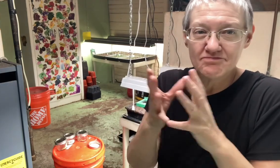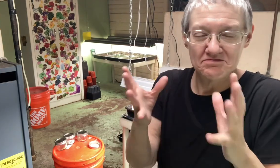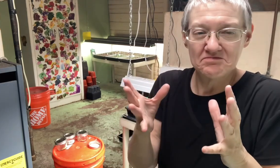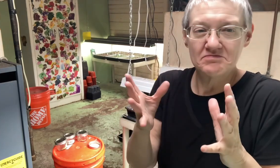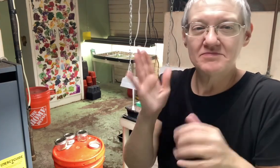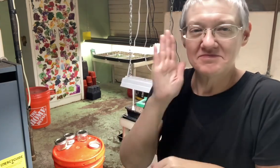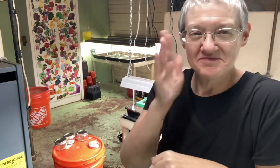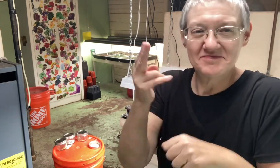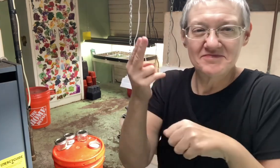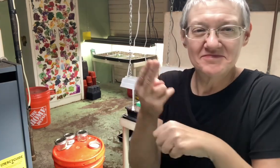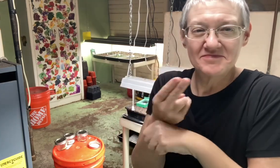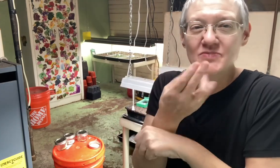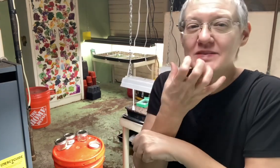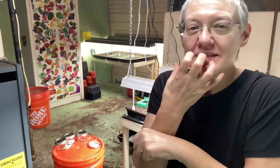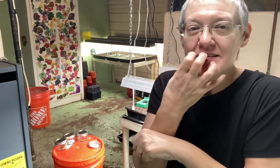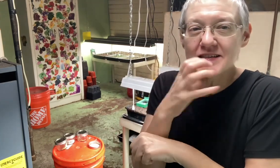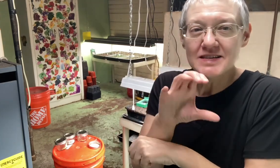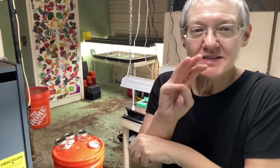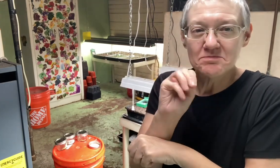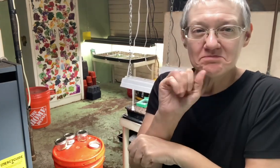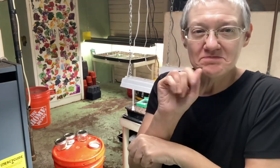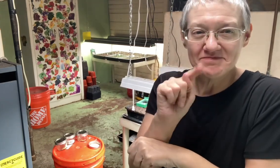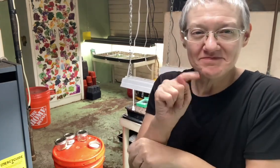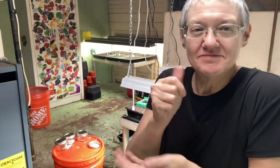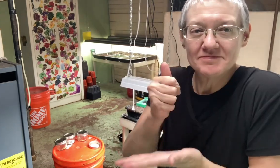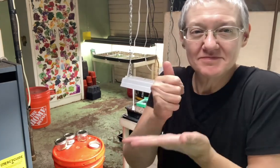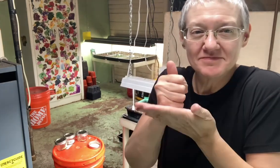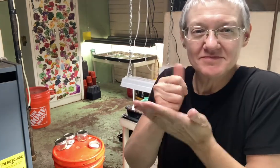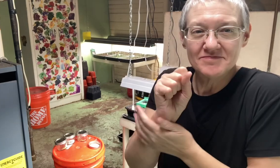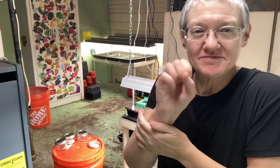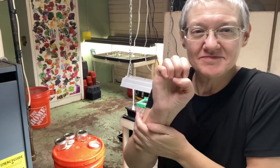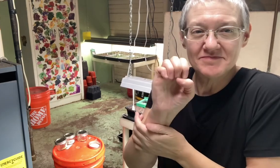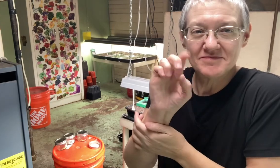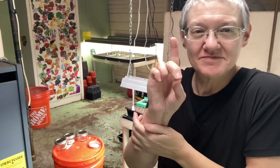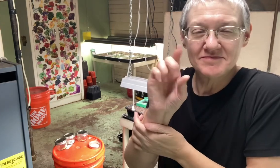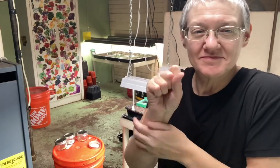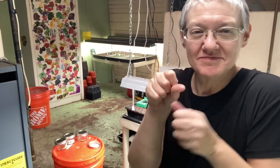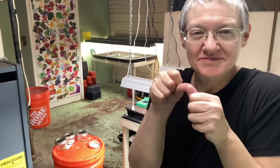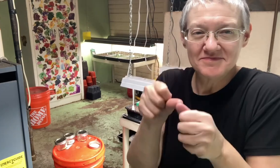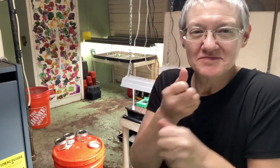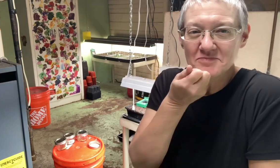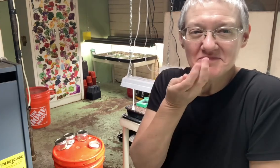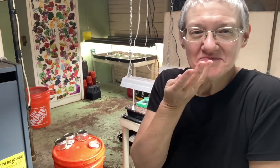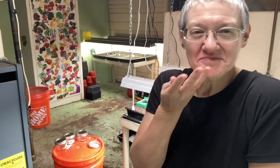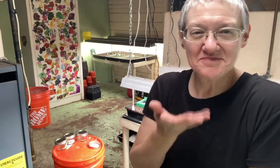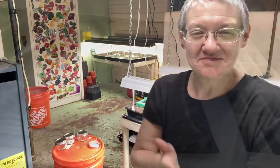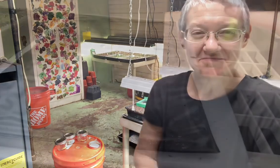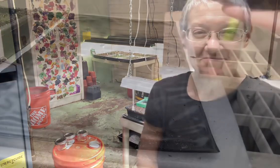isn't running very much. So we're going to go ahead and put these on a heat mat to help them stay warm.